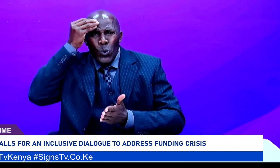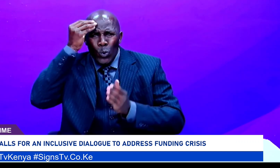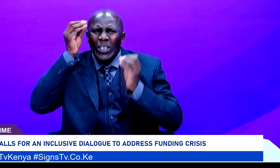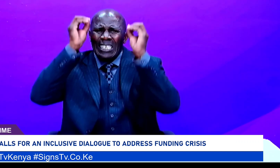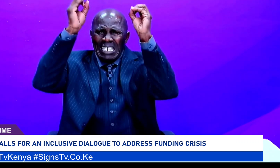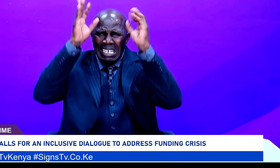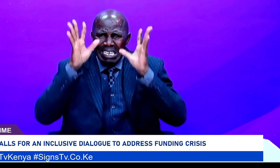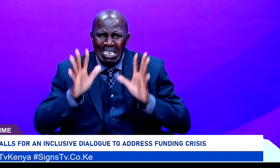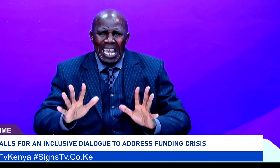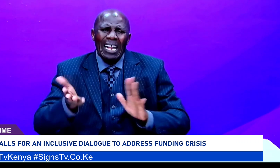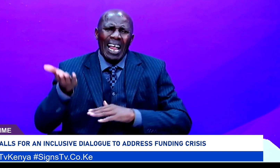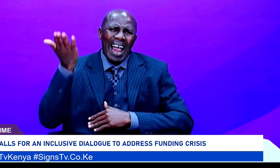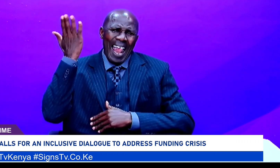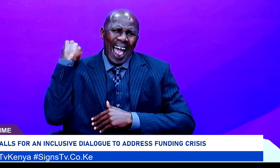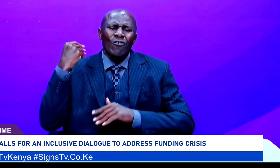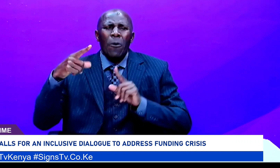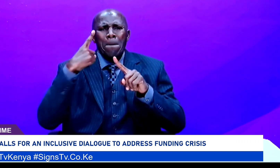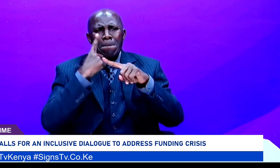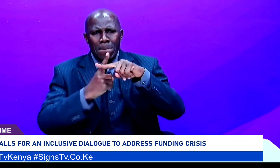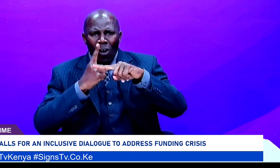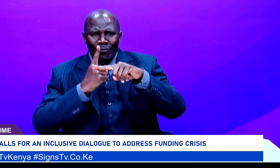teachers to permanent teachers.